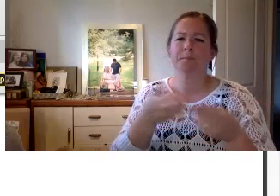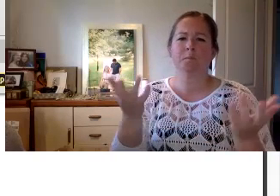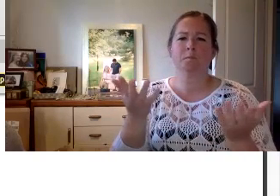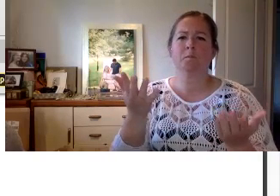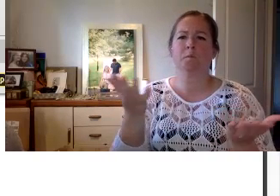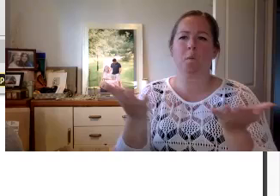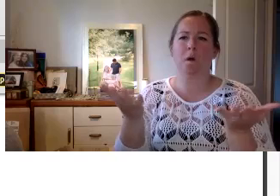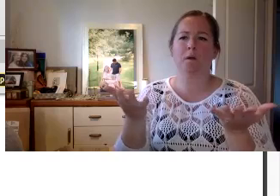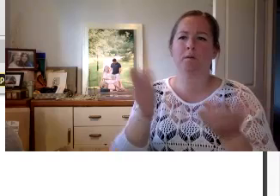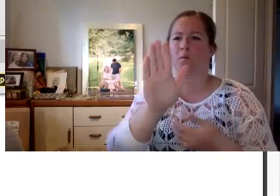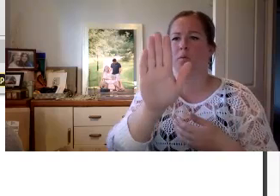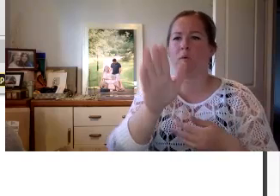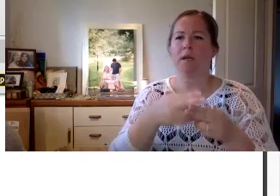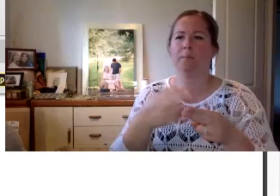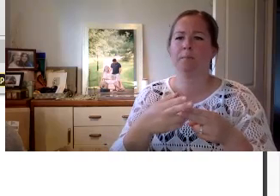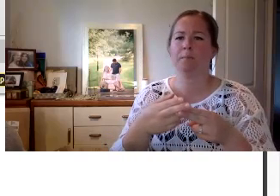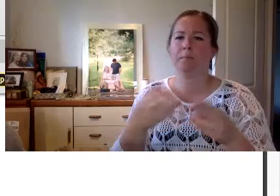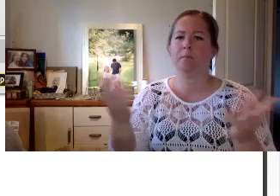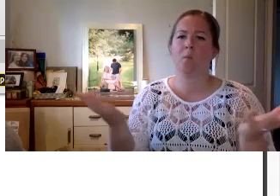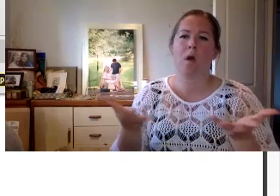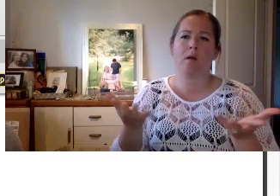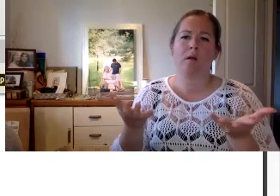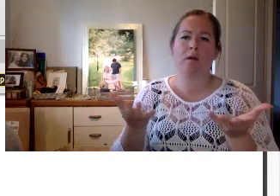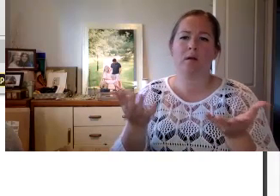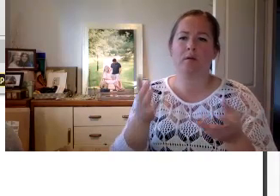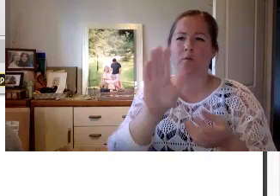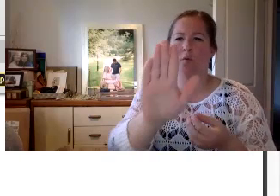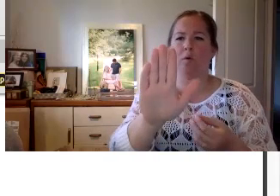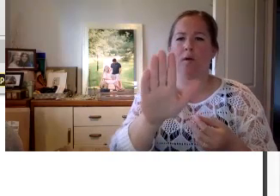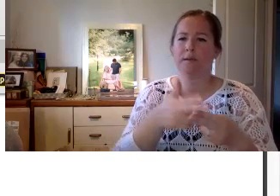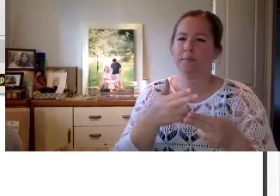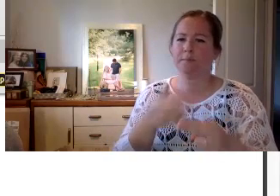What's your name? What is your name?